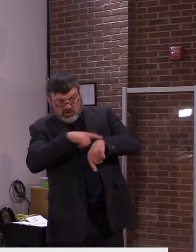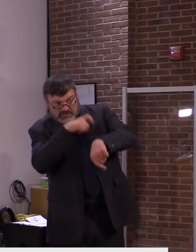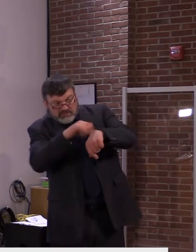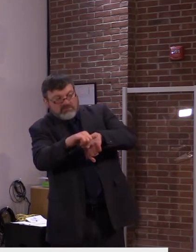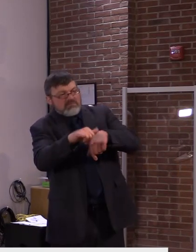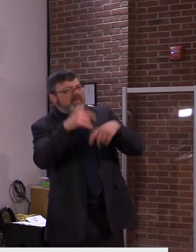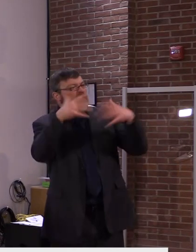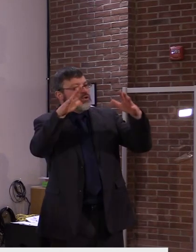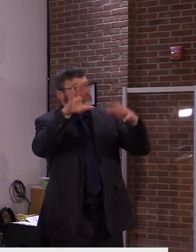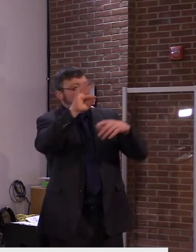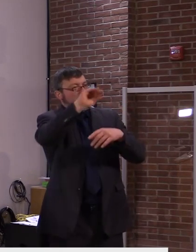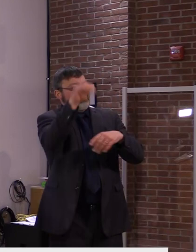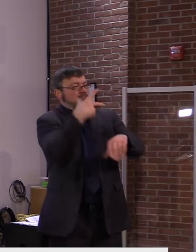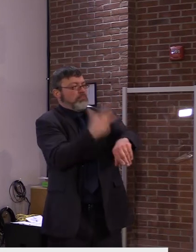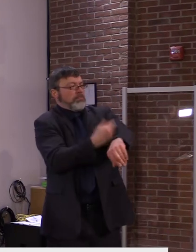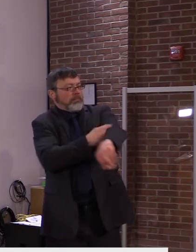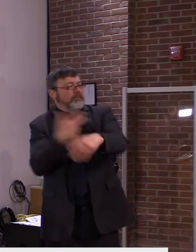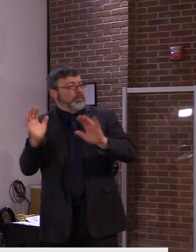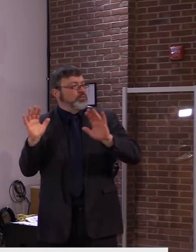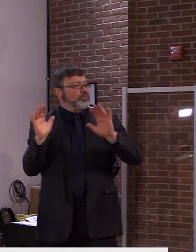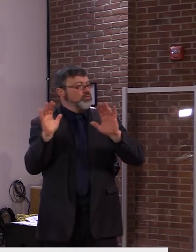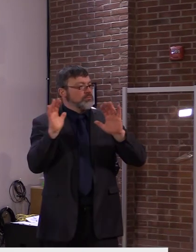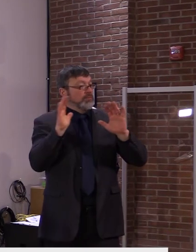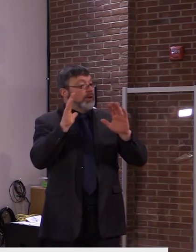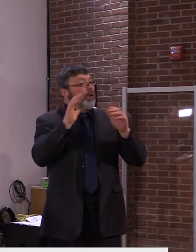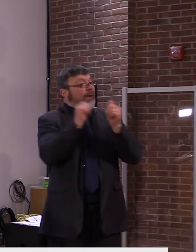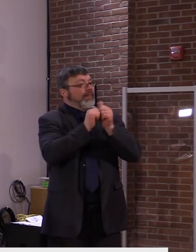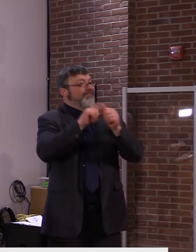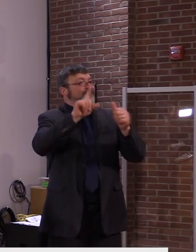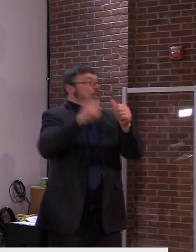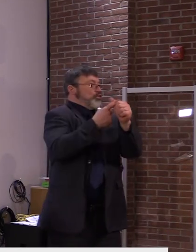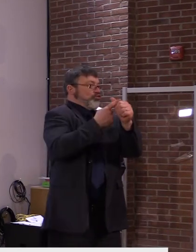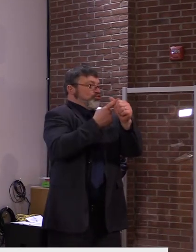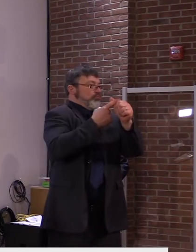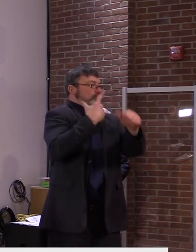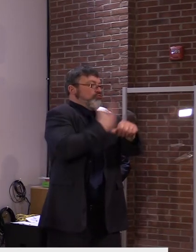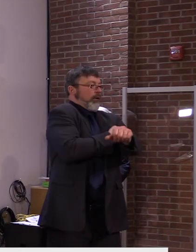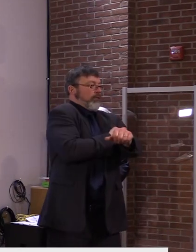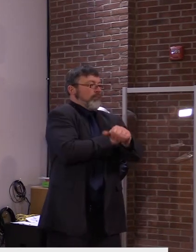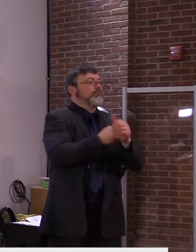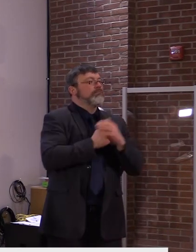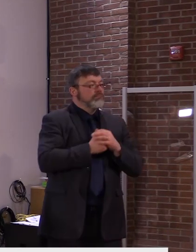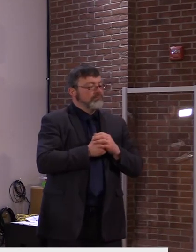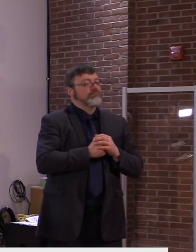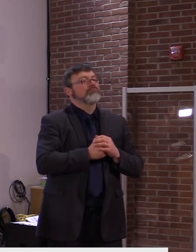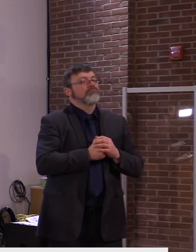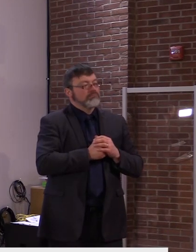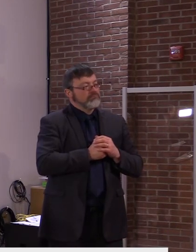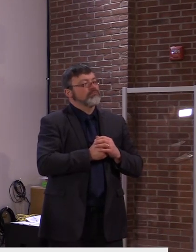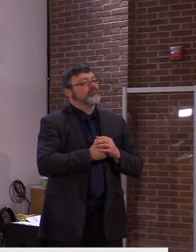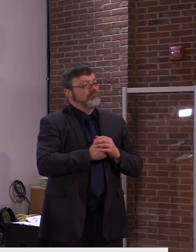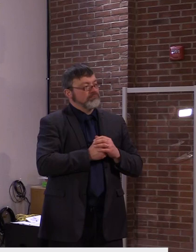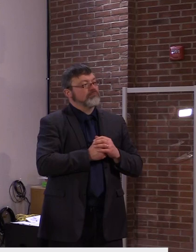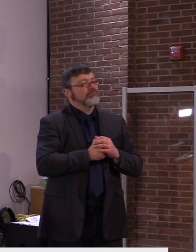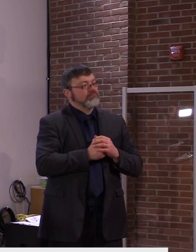dose. This will help us to prepare for how we help these facilities loosen some of the